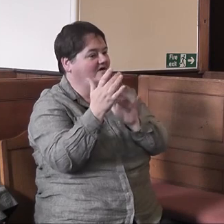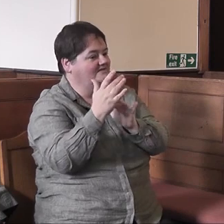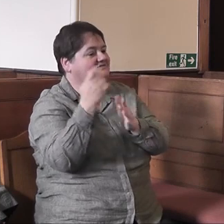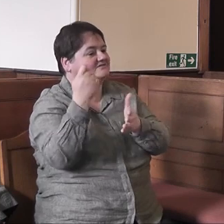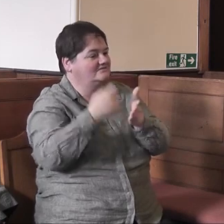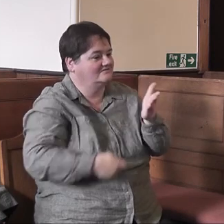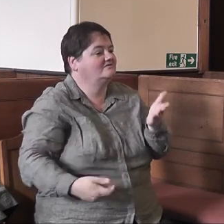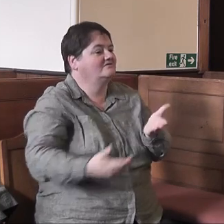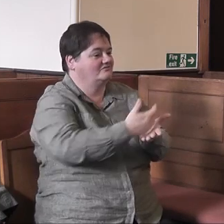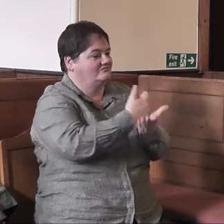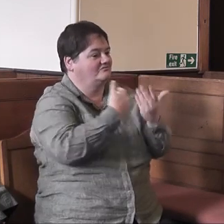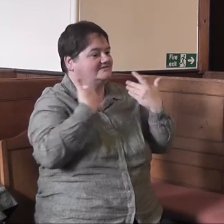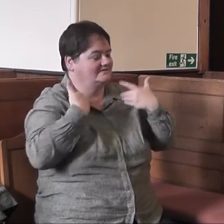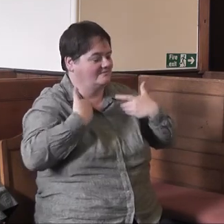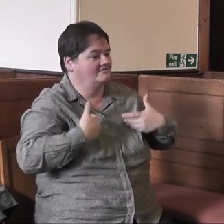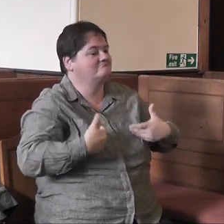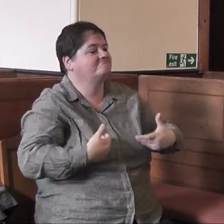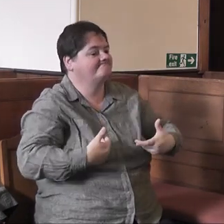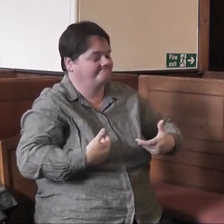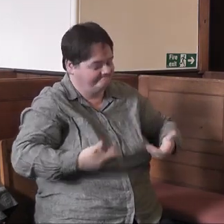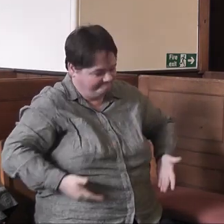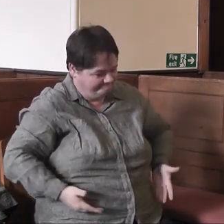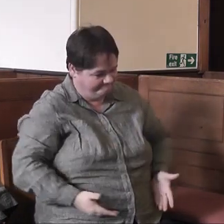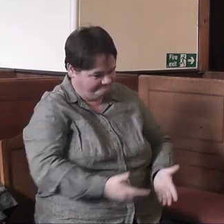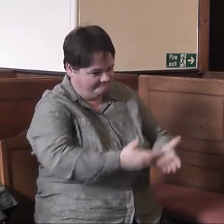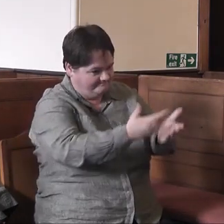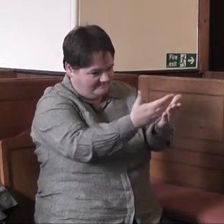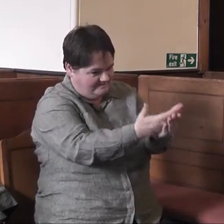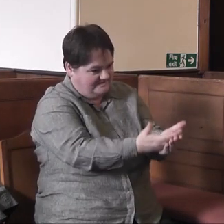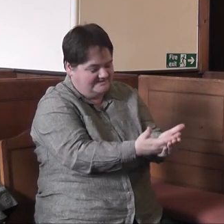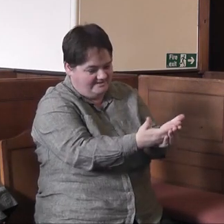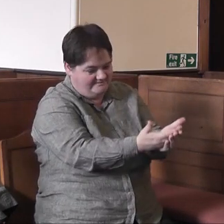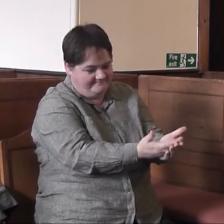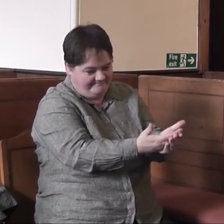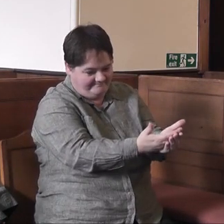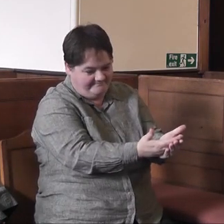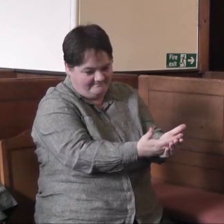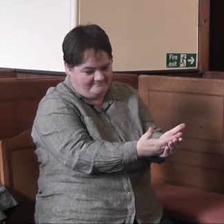Christ the Redeemer is here.